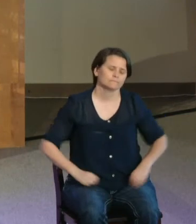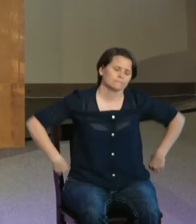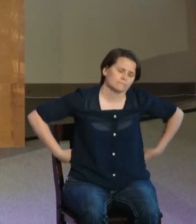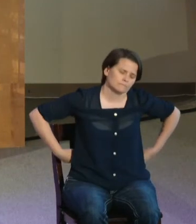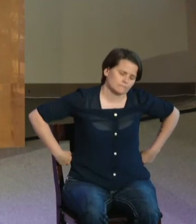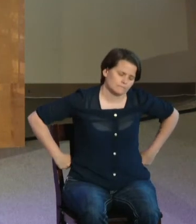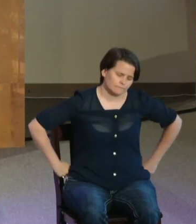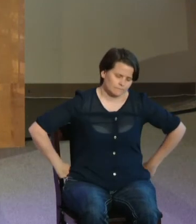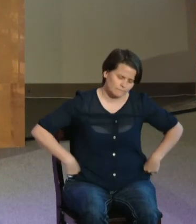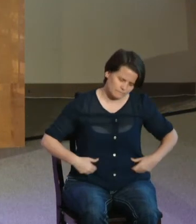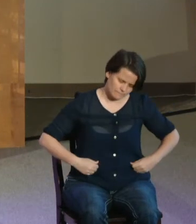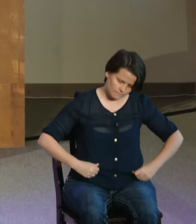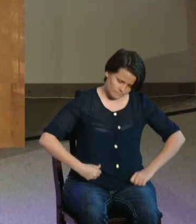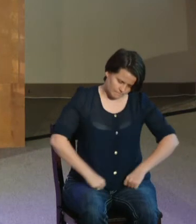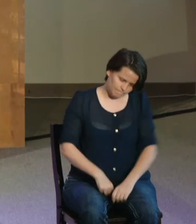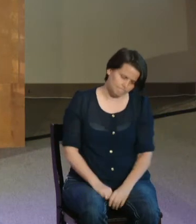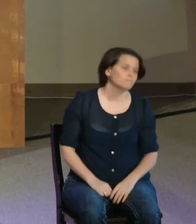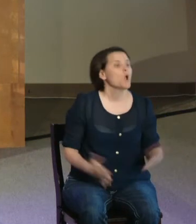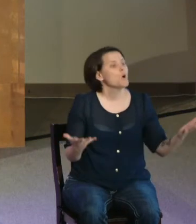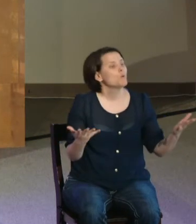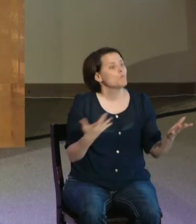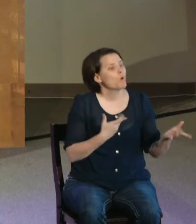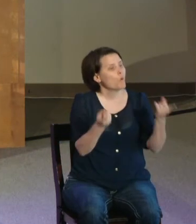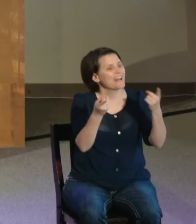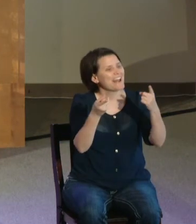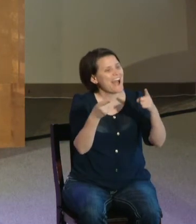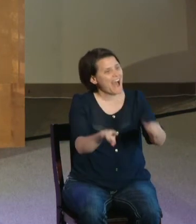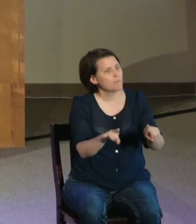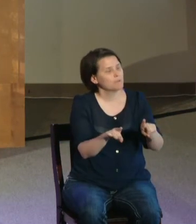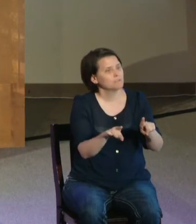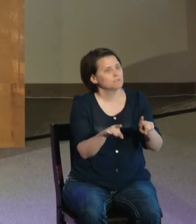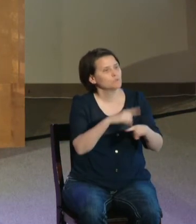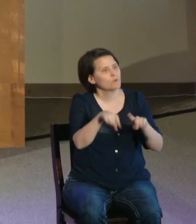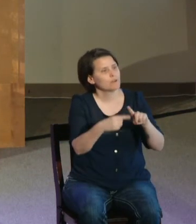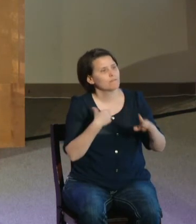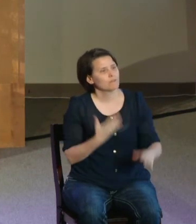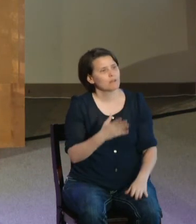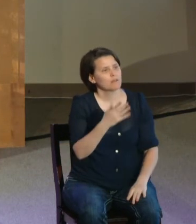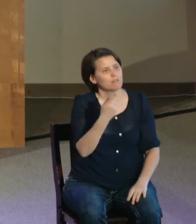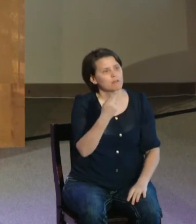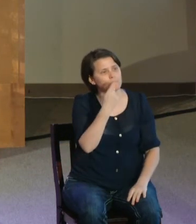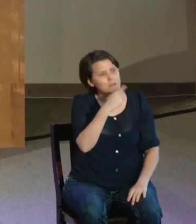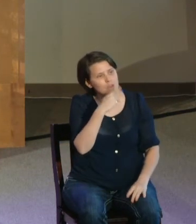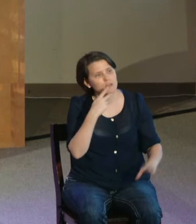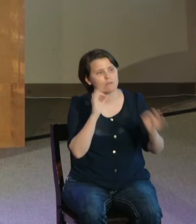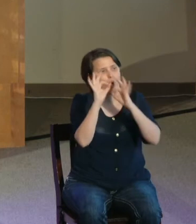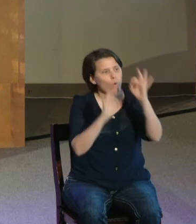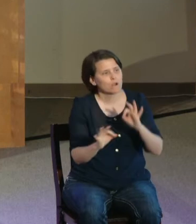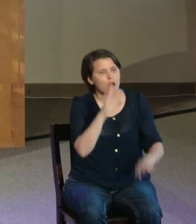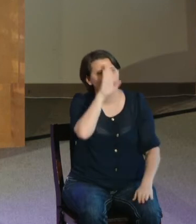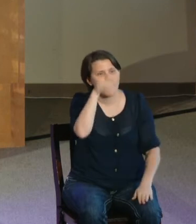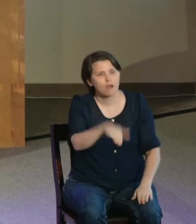But what happens when that big polka-dotted elephant in the room isn't a person but a situation? Like the pandemic. Here we